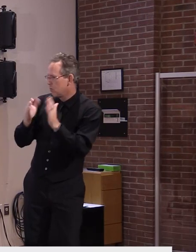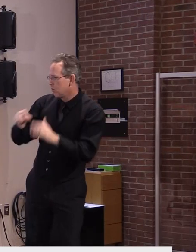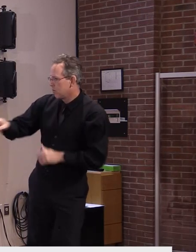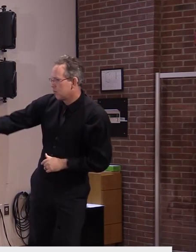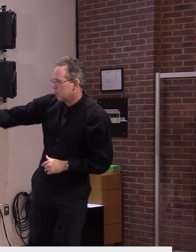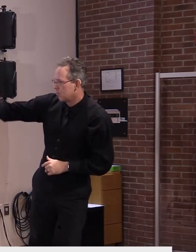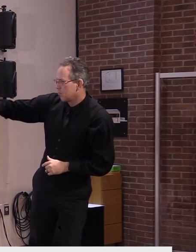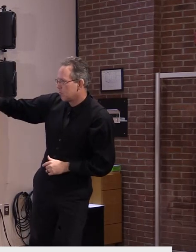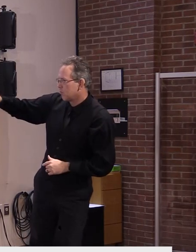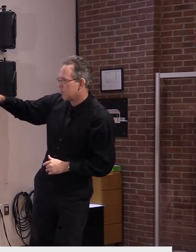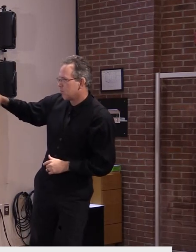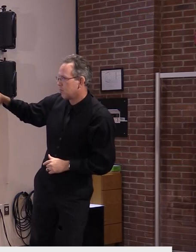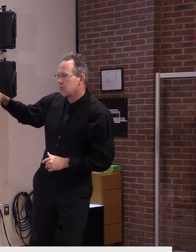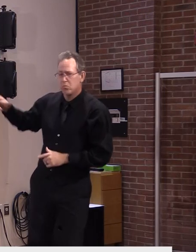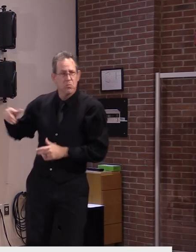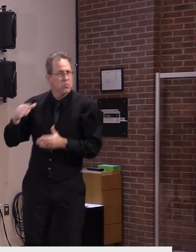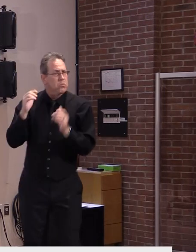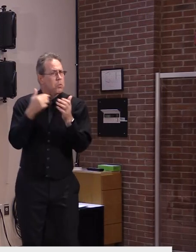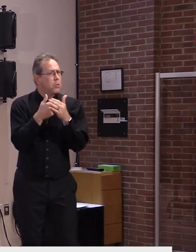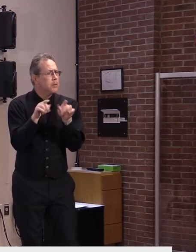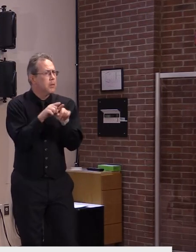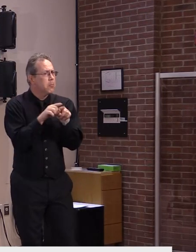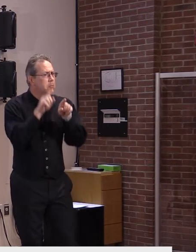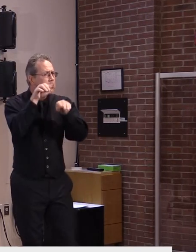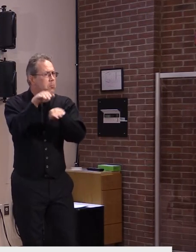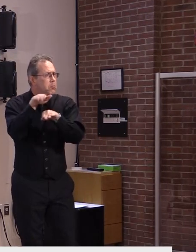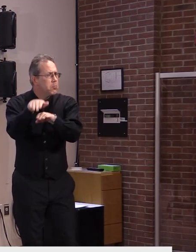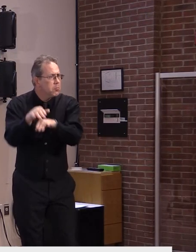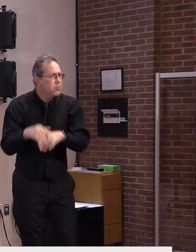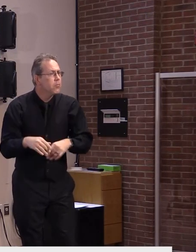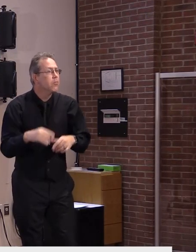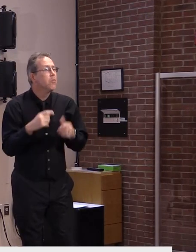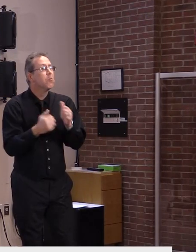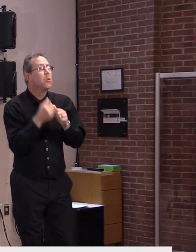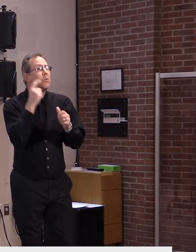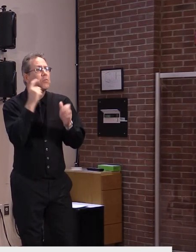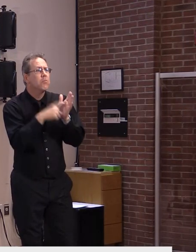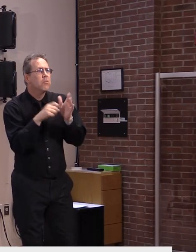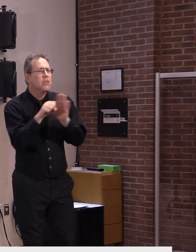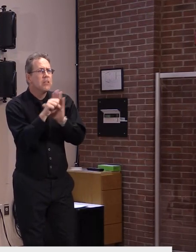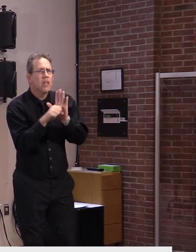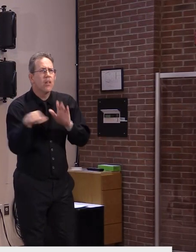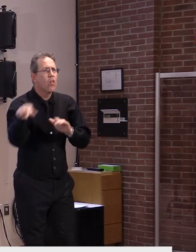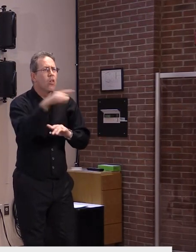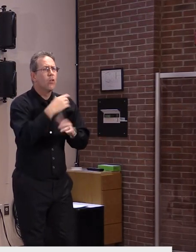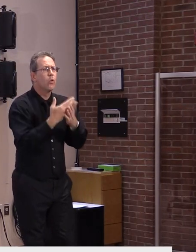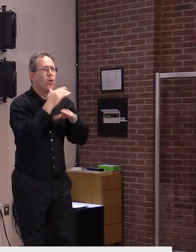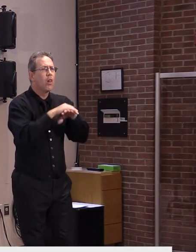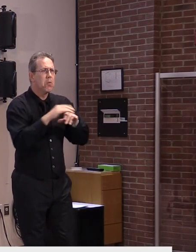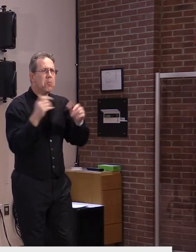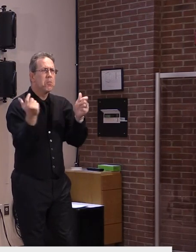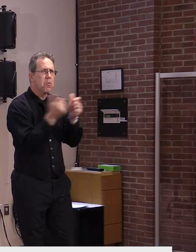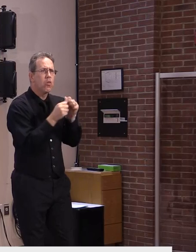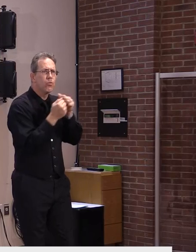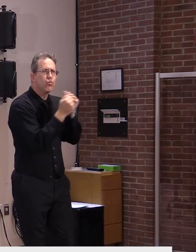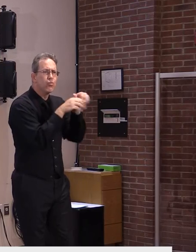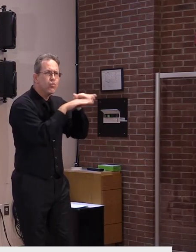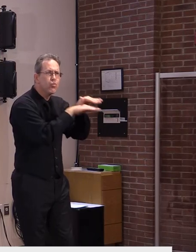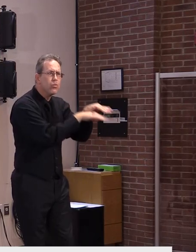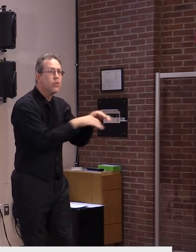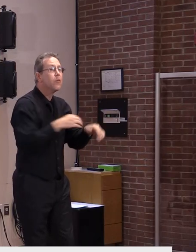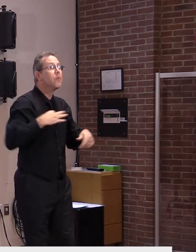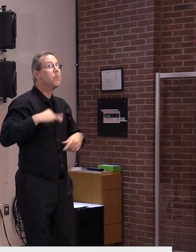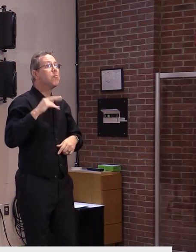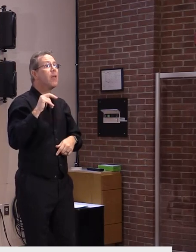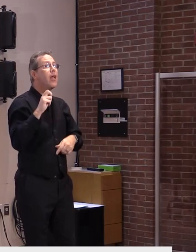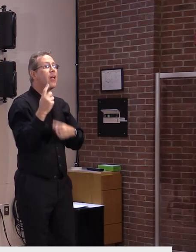you can see that most of the New England states have a clear trajectory downward at this point. Even Maine that had had a lot of trouble in the last, you know,